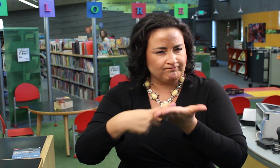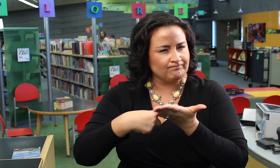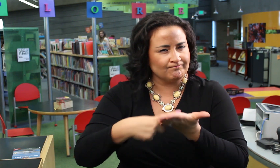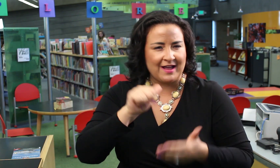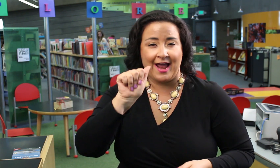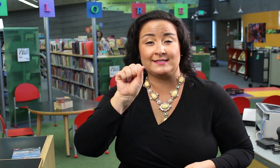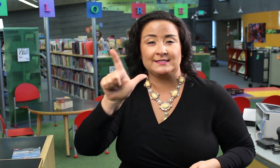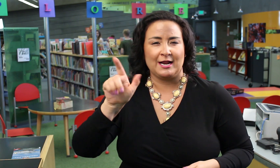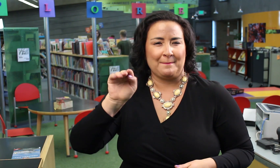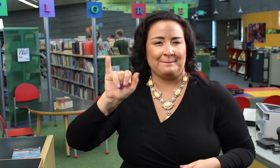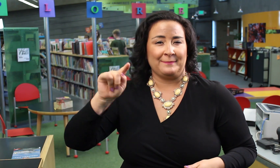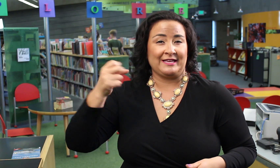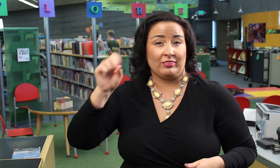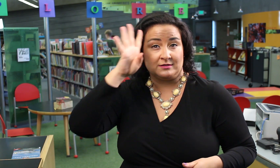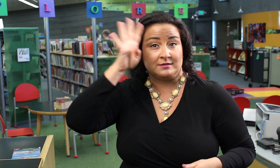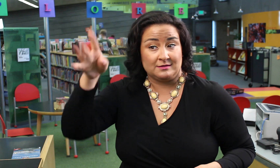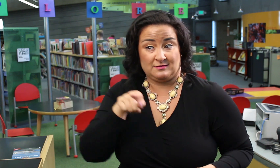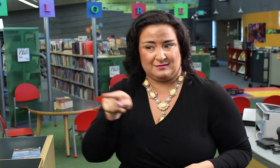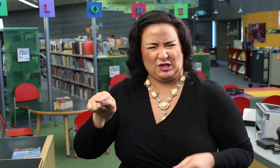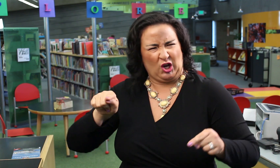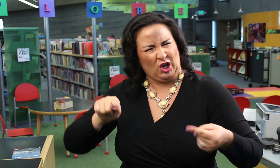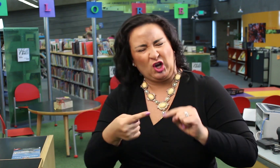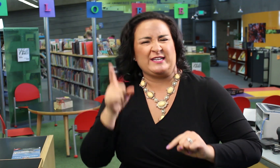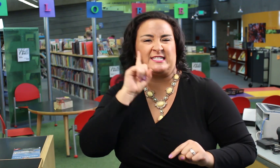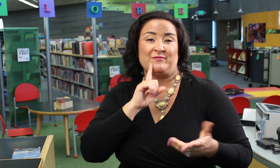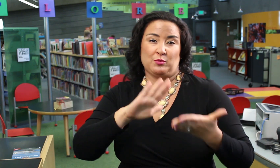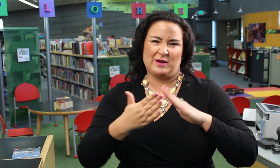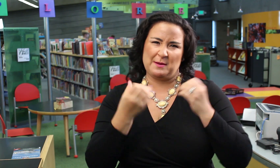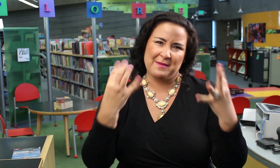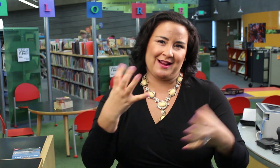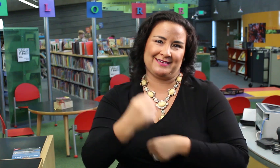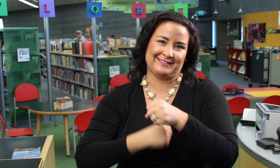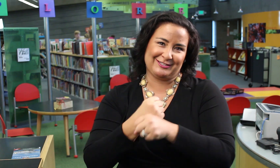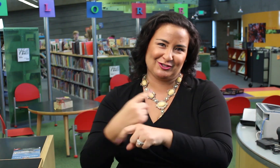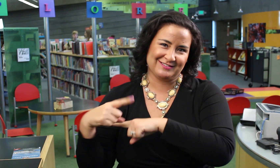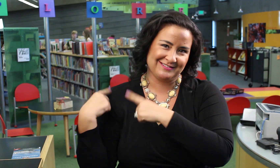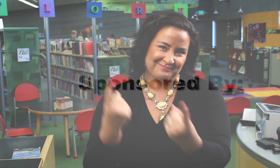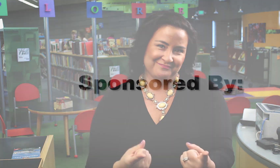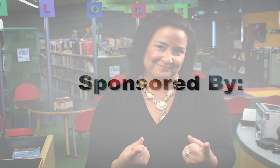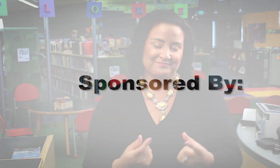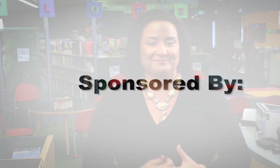take apart ASL myths that have hurt the deaf community for years.